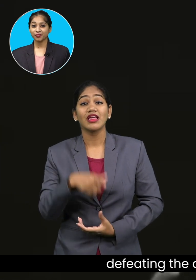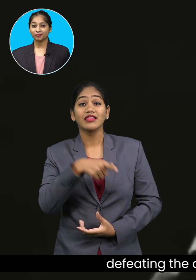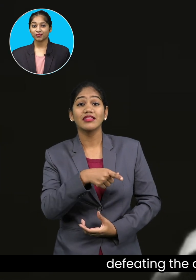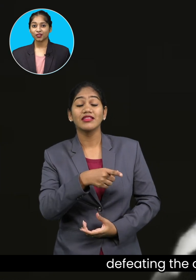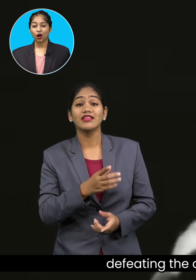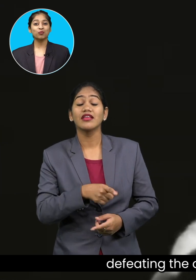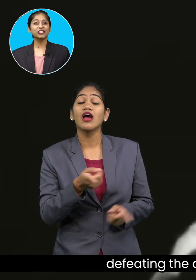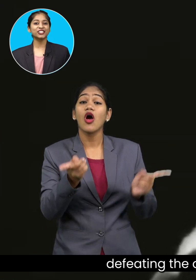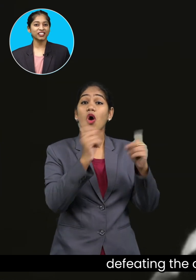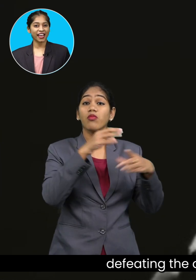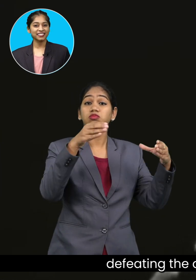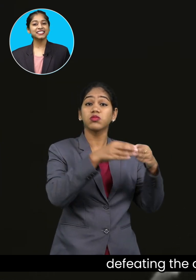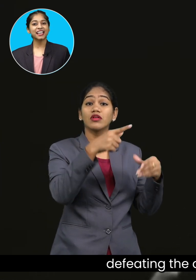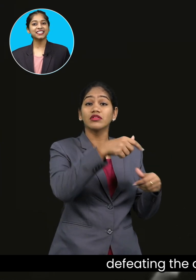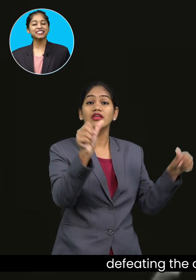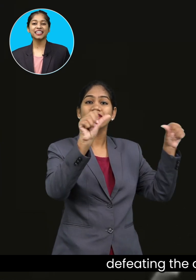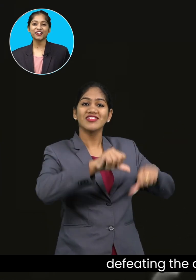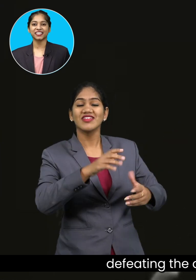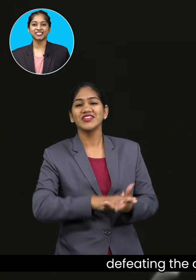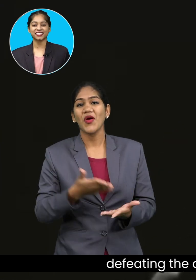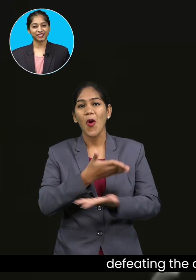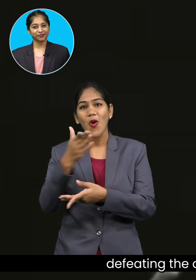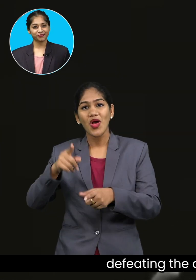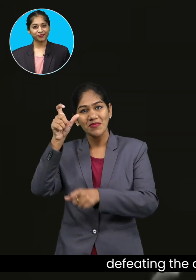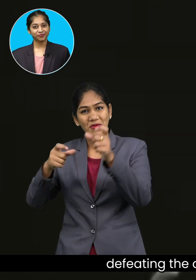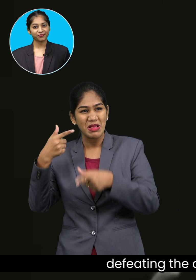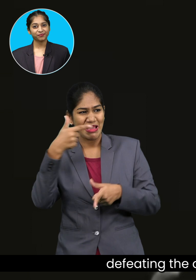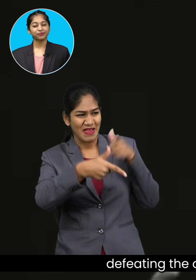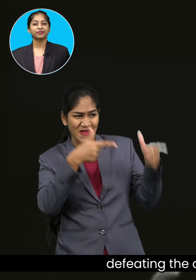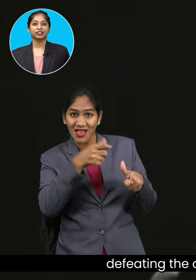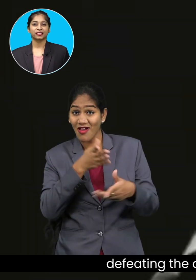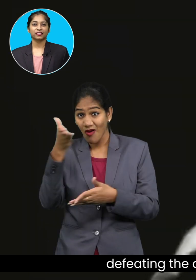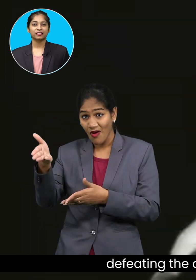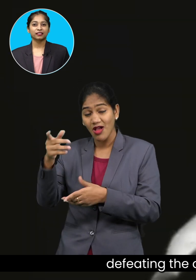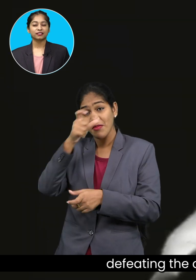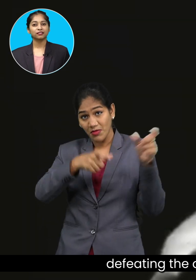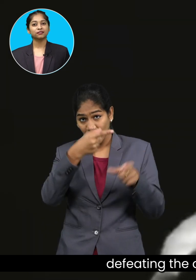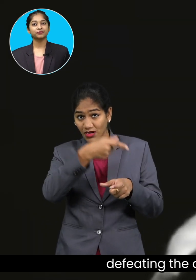defeating the opposition and silencing critics.